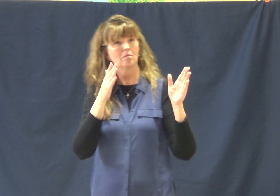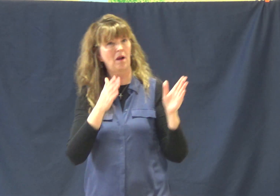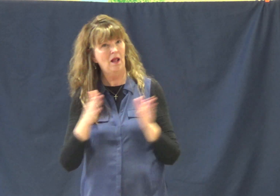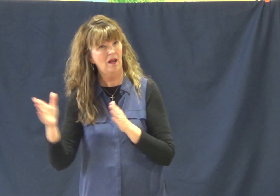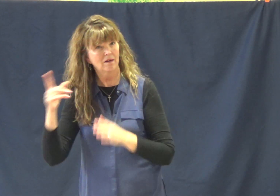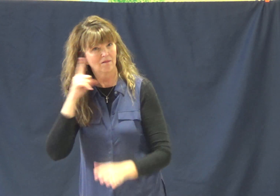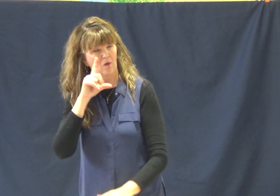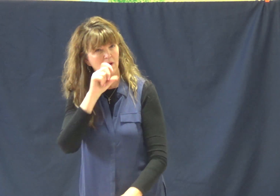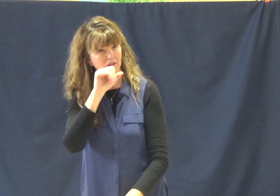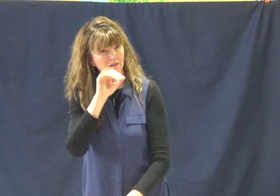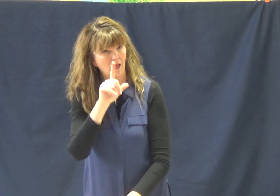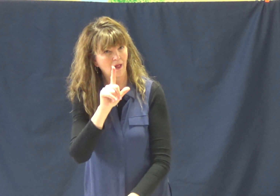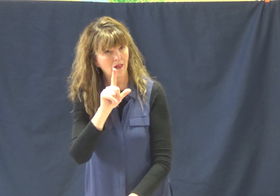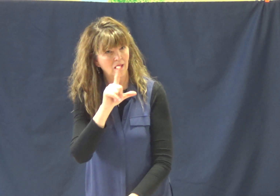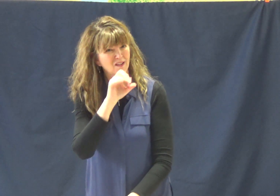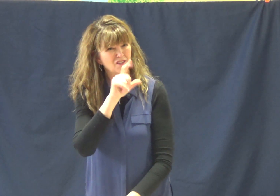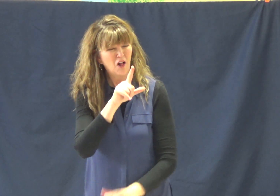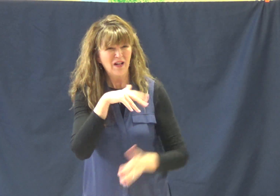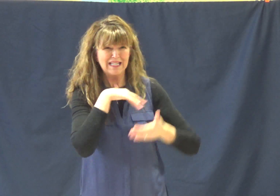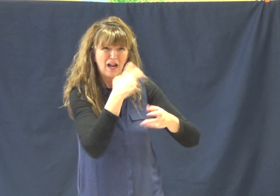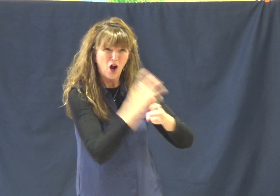But God had a different plan for Saul.